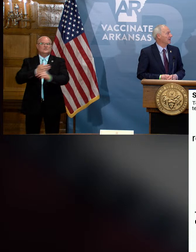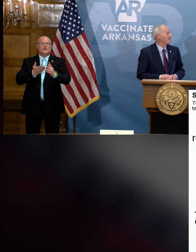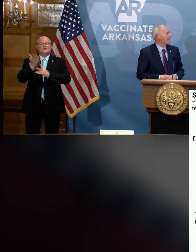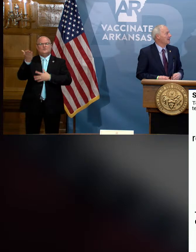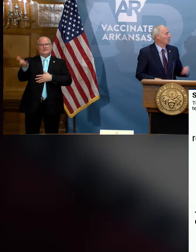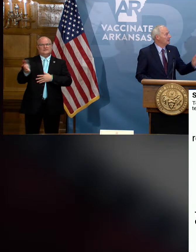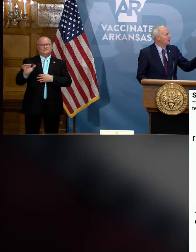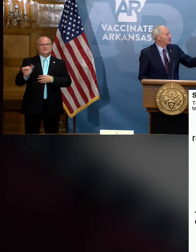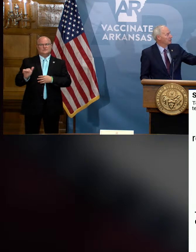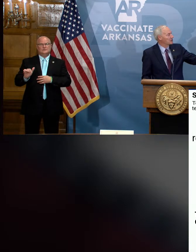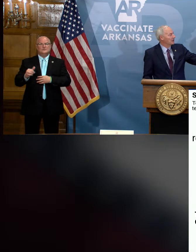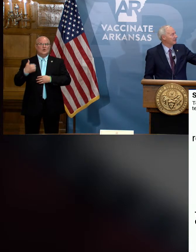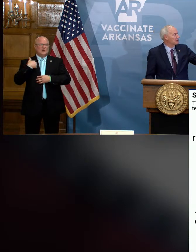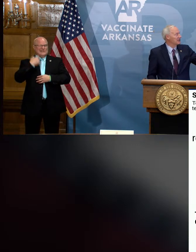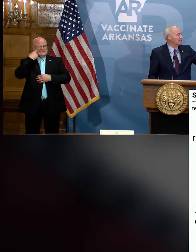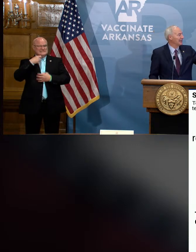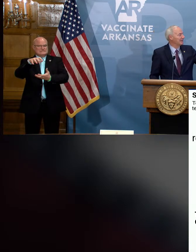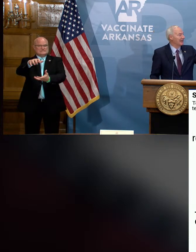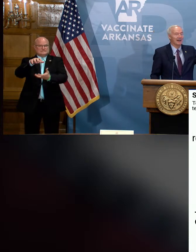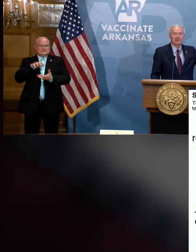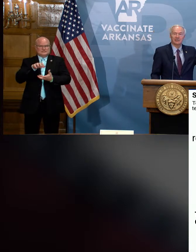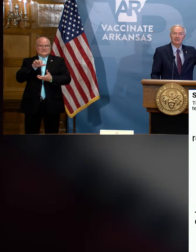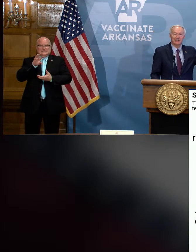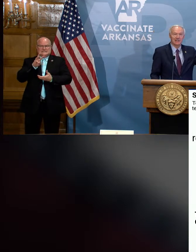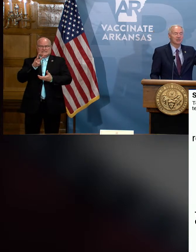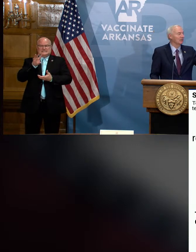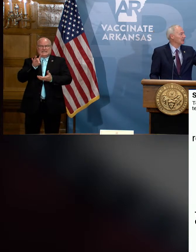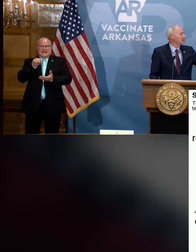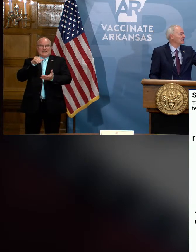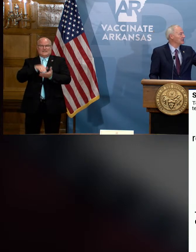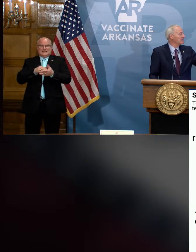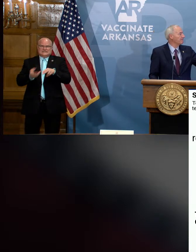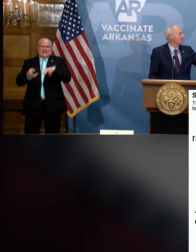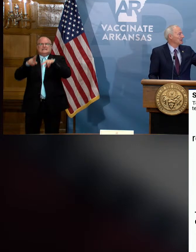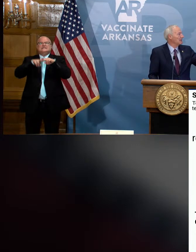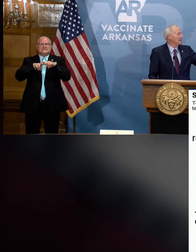through there. We just received 68,000 additional doses.